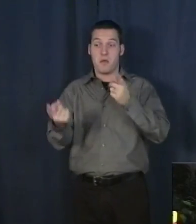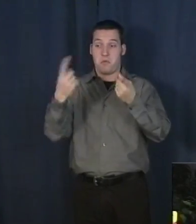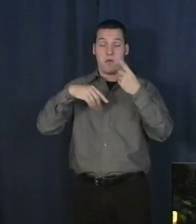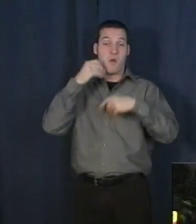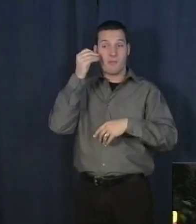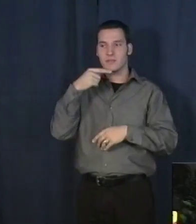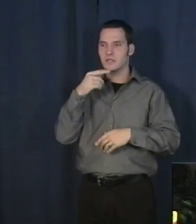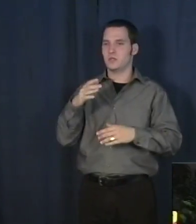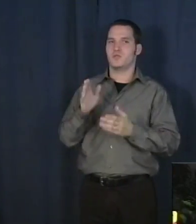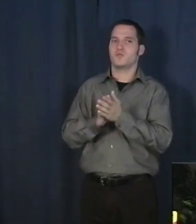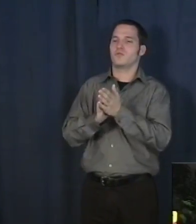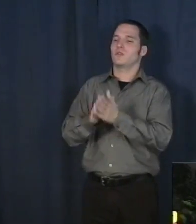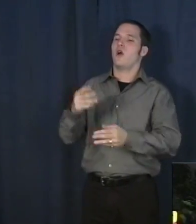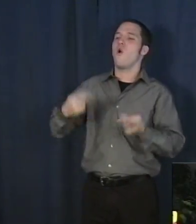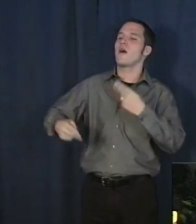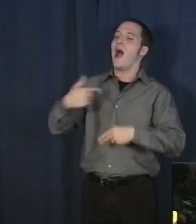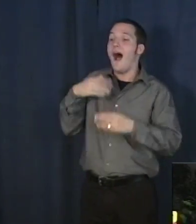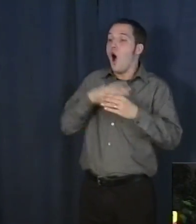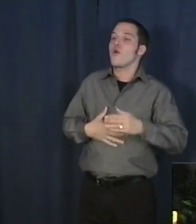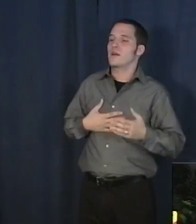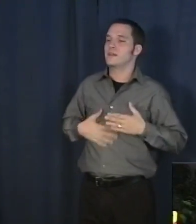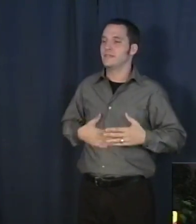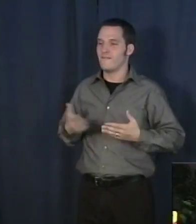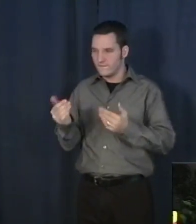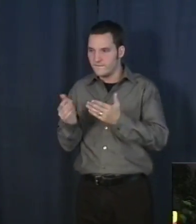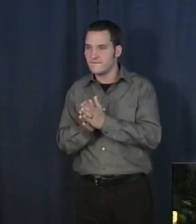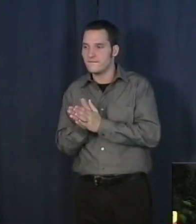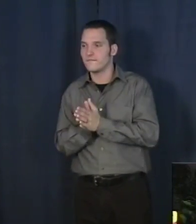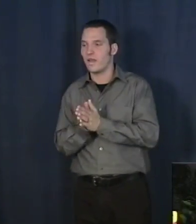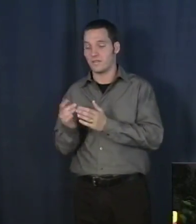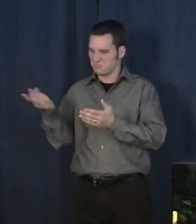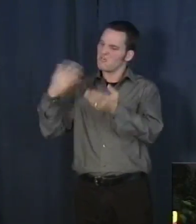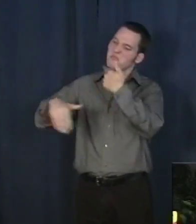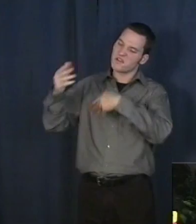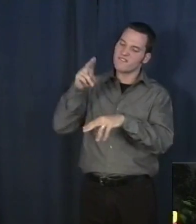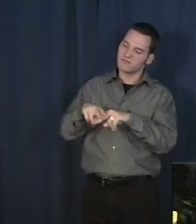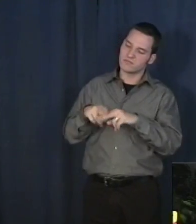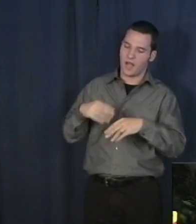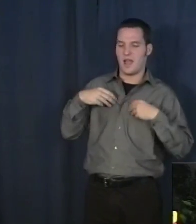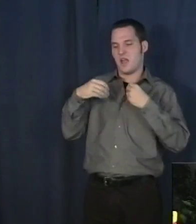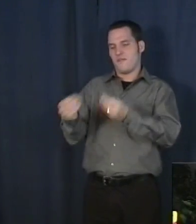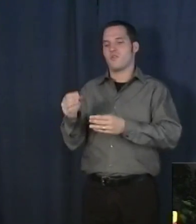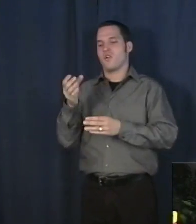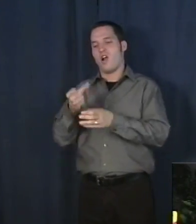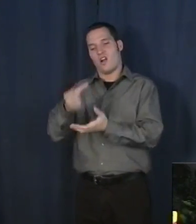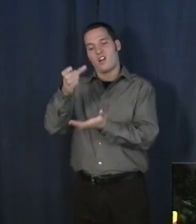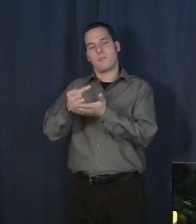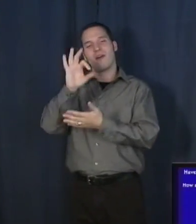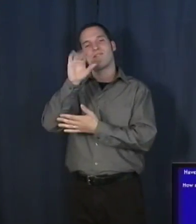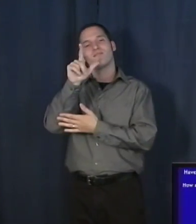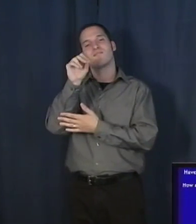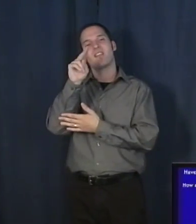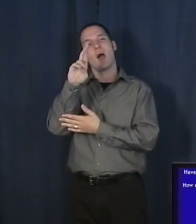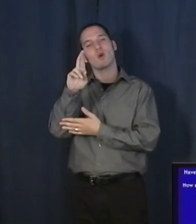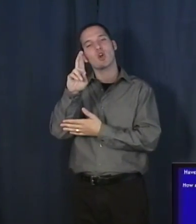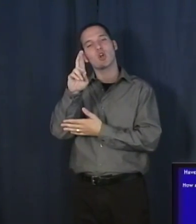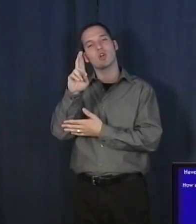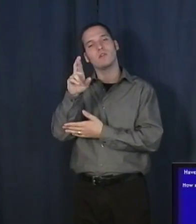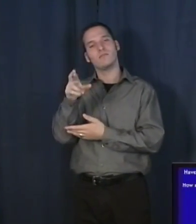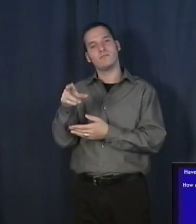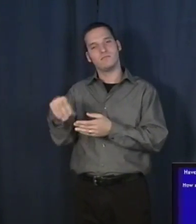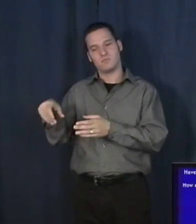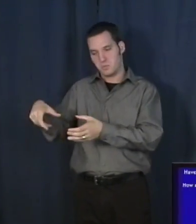Suppose you come to my house, you say, Brother Hovind, I'm hungry. I'll say, man, come on in, have a seat. I'll give you a cup of flour.